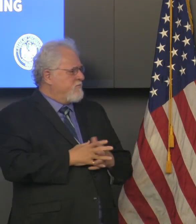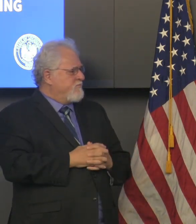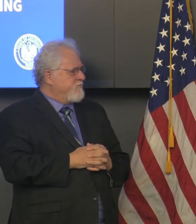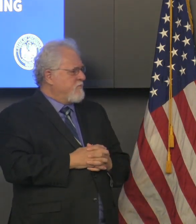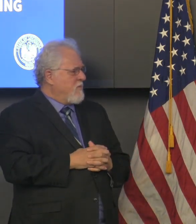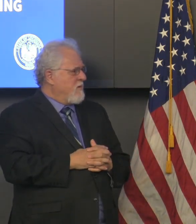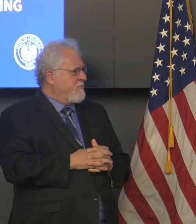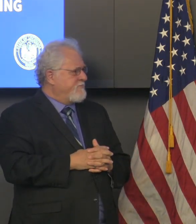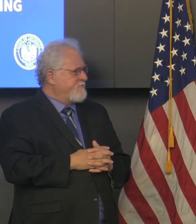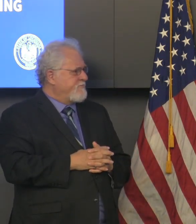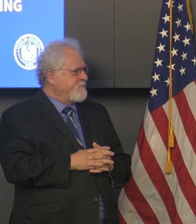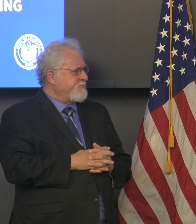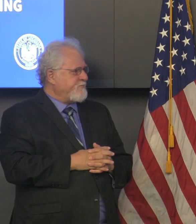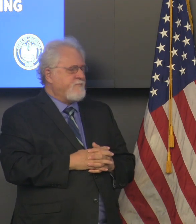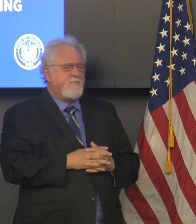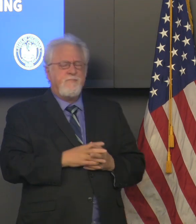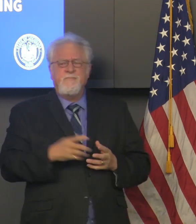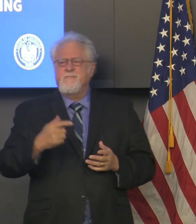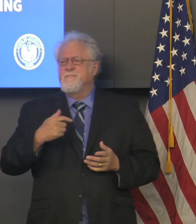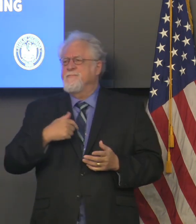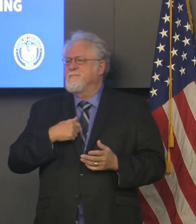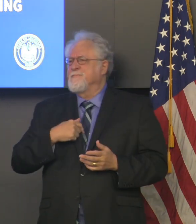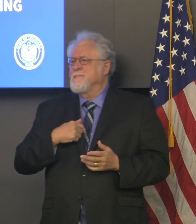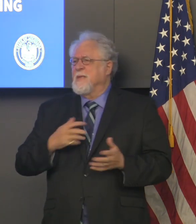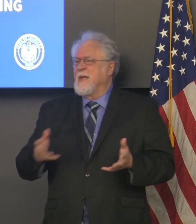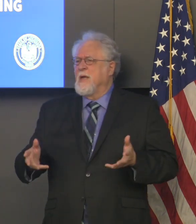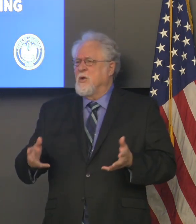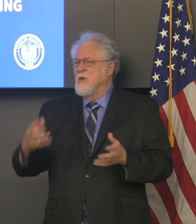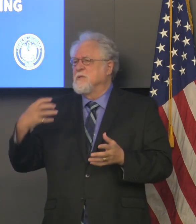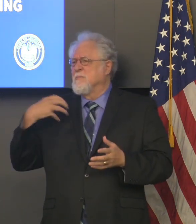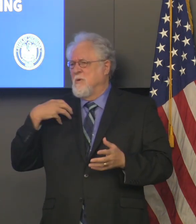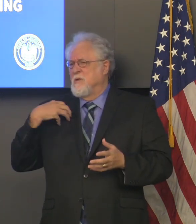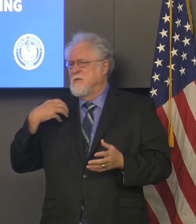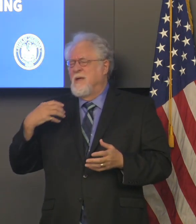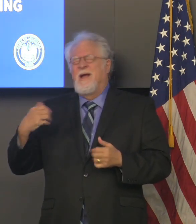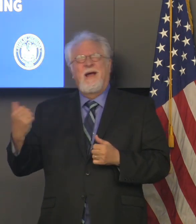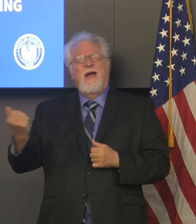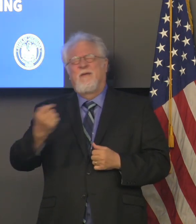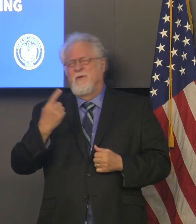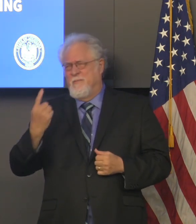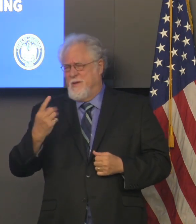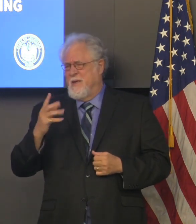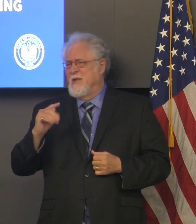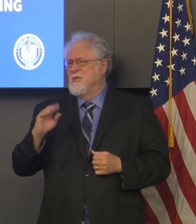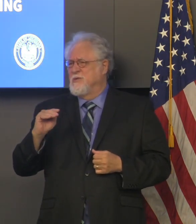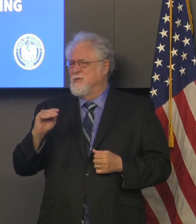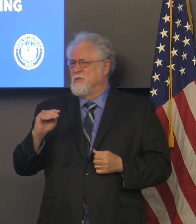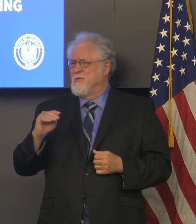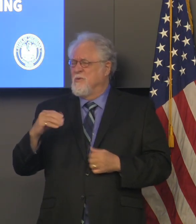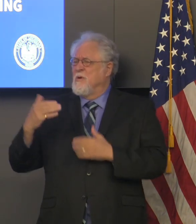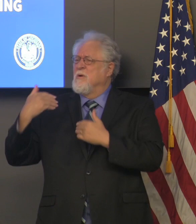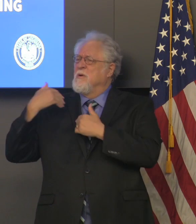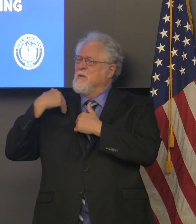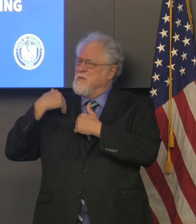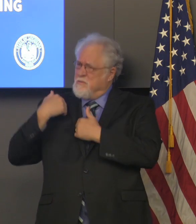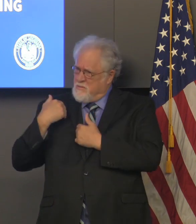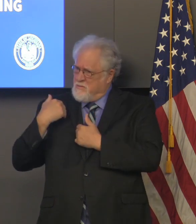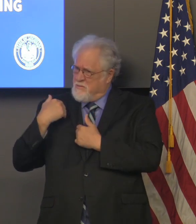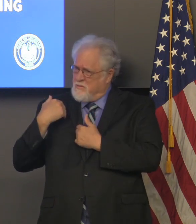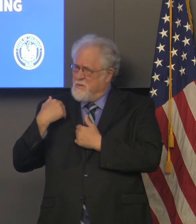You know, I guess I would just encourage all employers out there, everybody, to be as responsible as they can